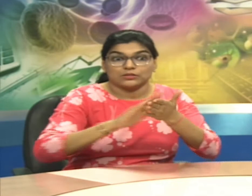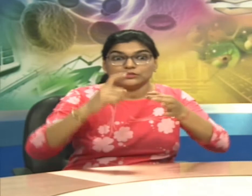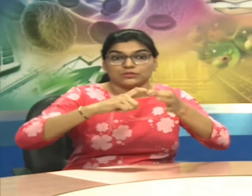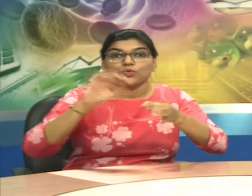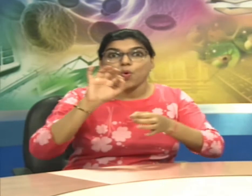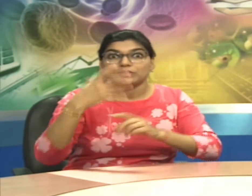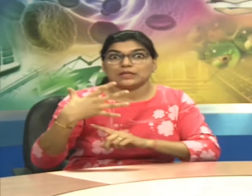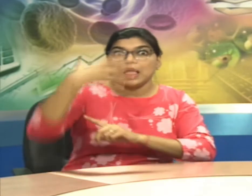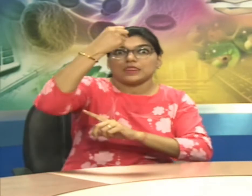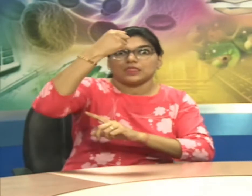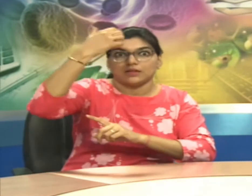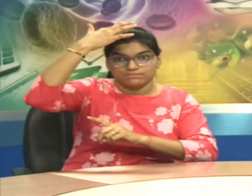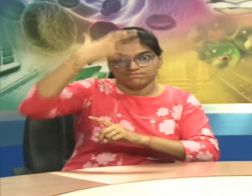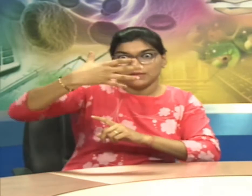Headquarters solves all the problem